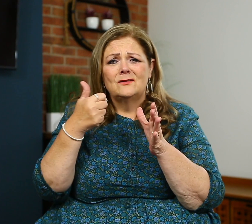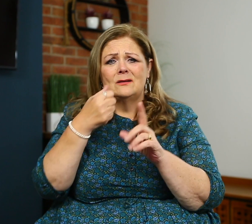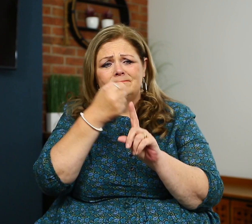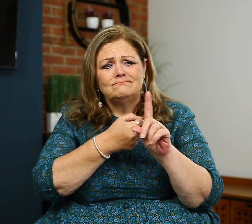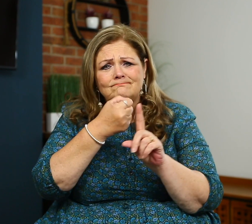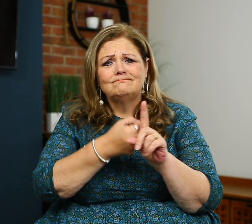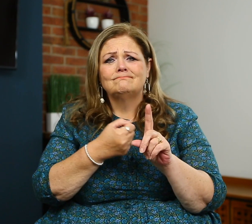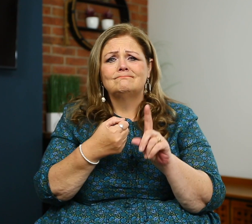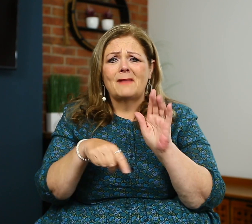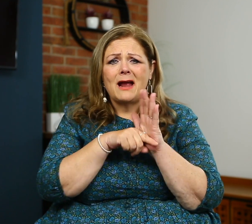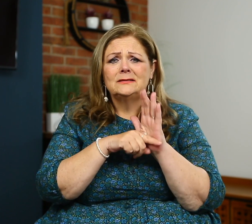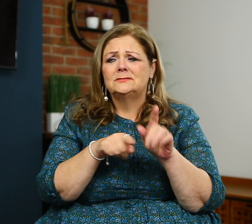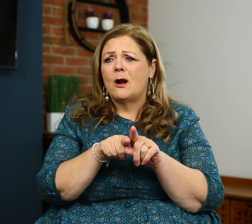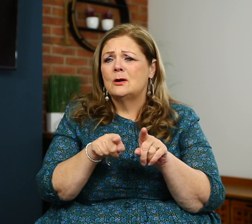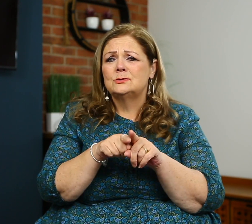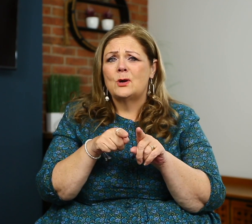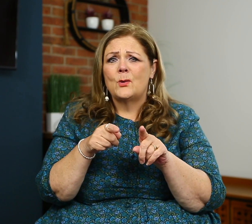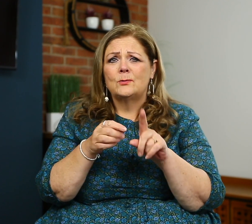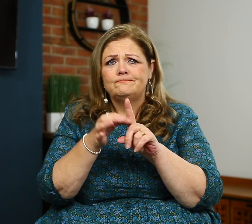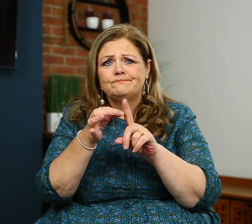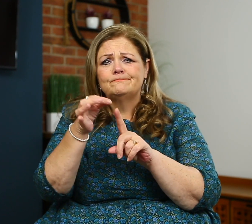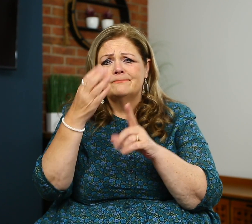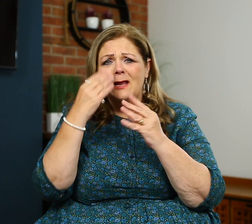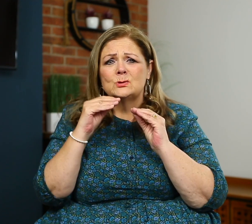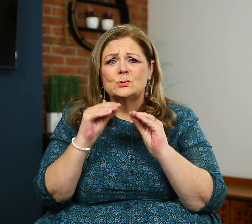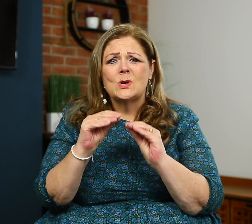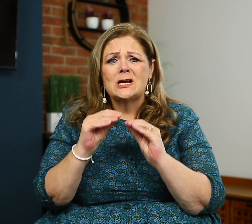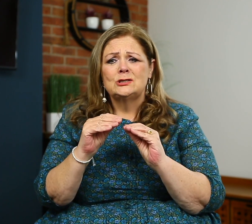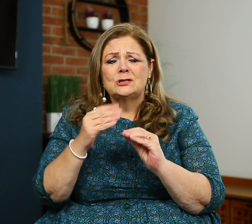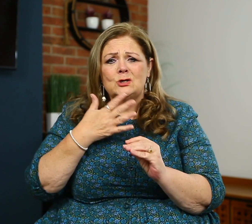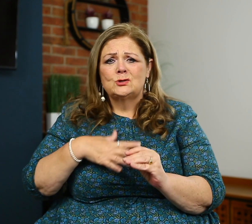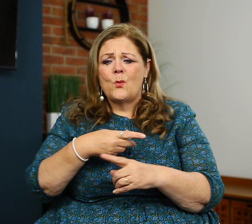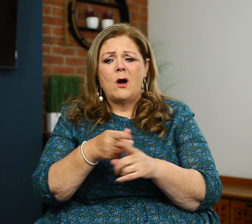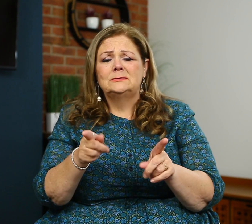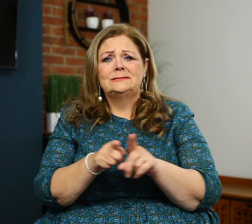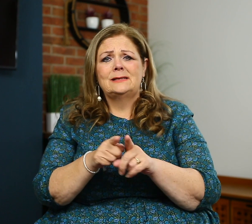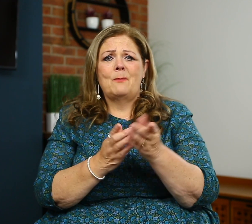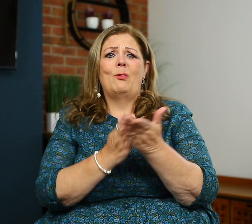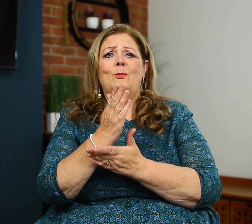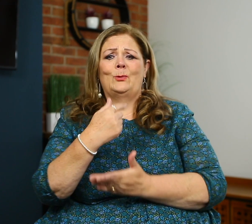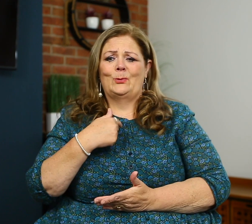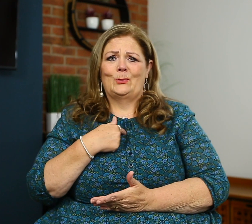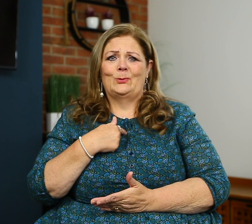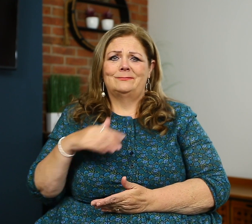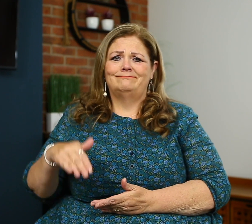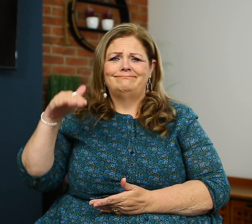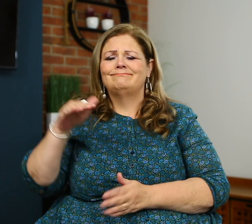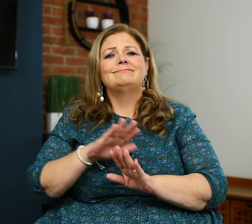for the BSL Act, they fight for deaf education. I don't want my clients and other deaf people to go through what I went through growing